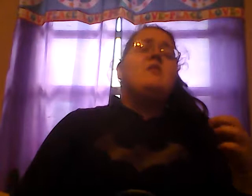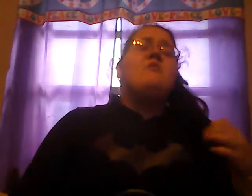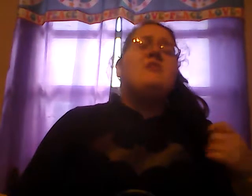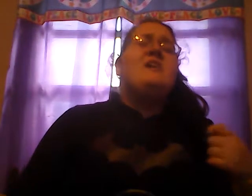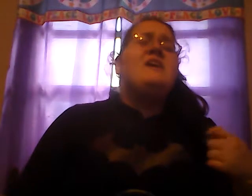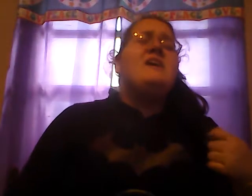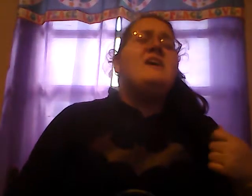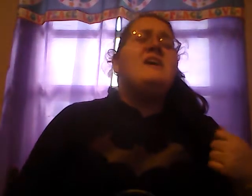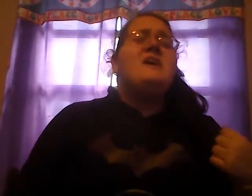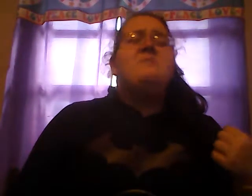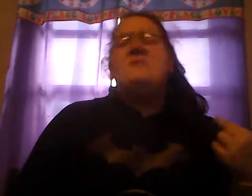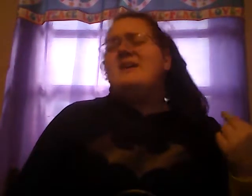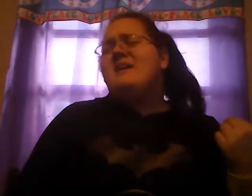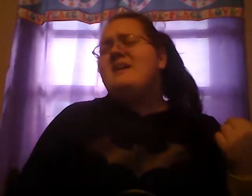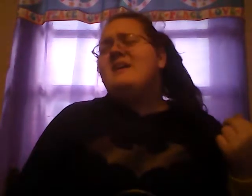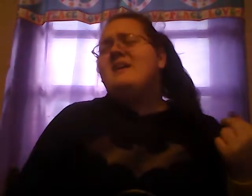marry me?